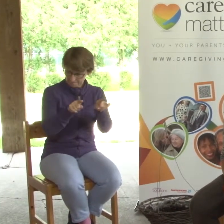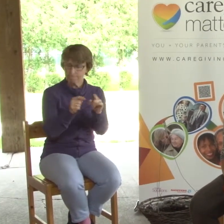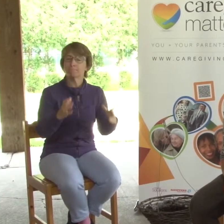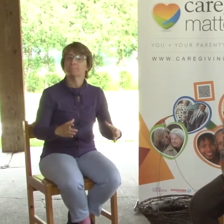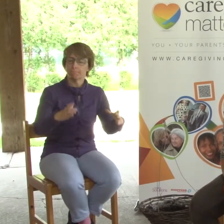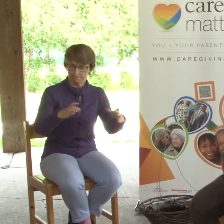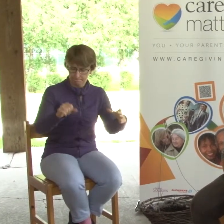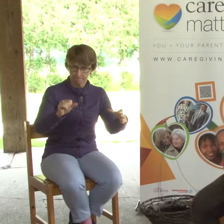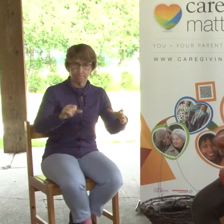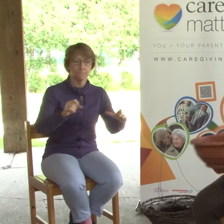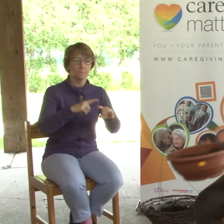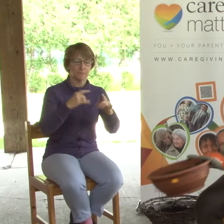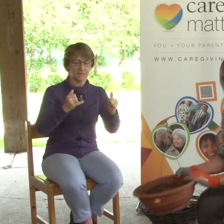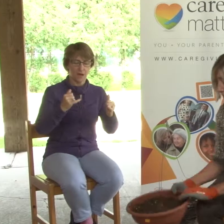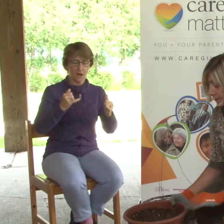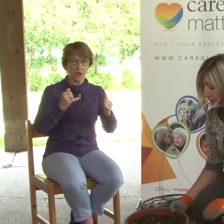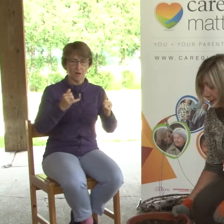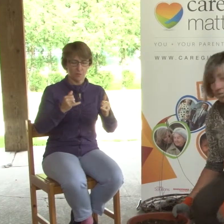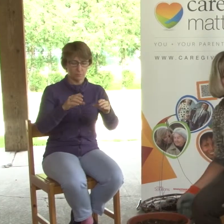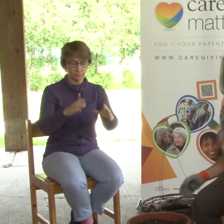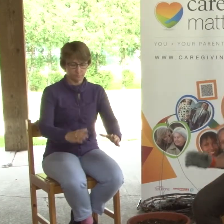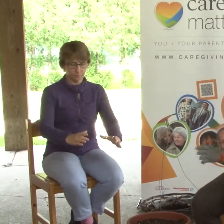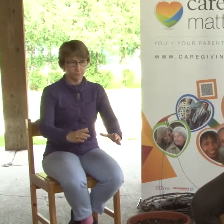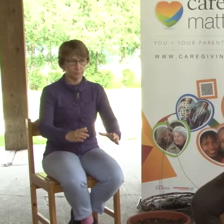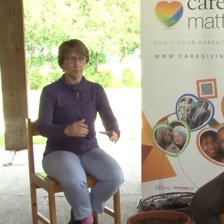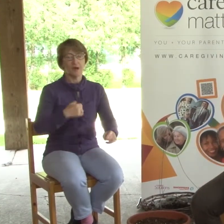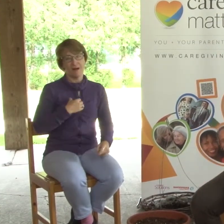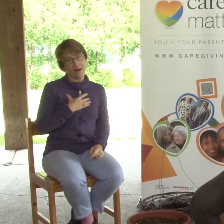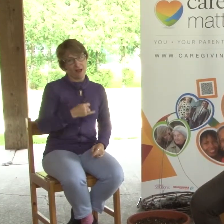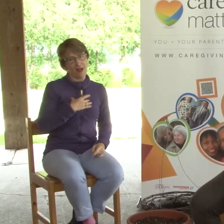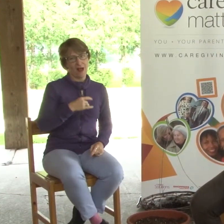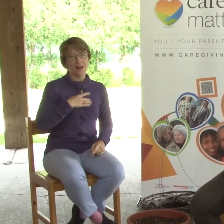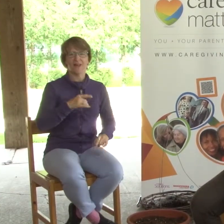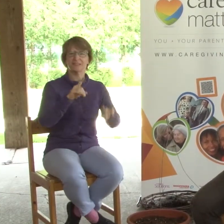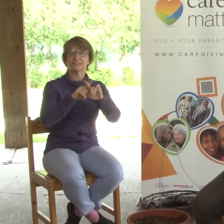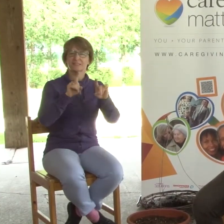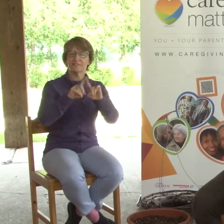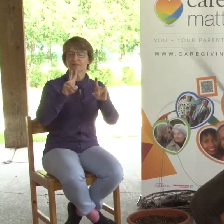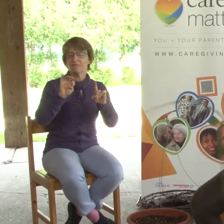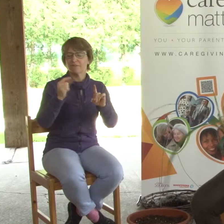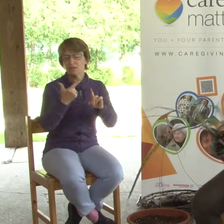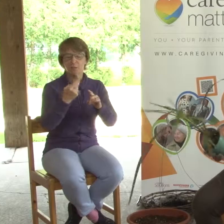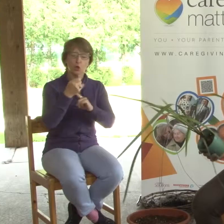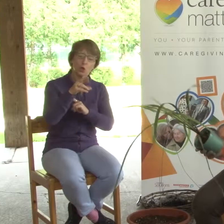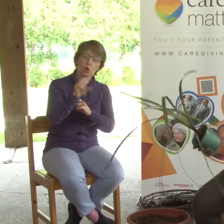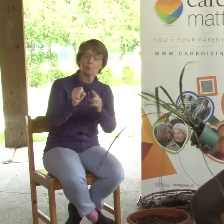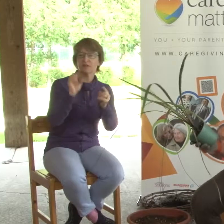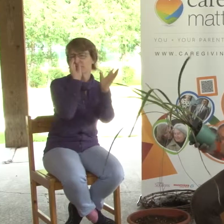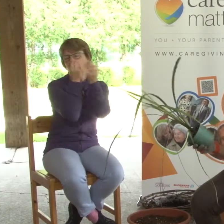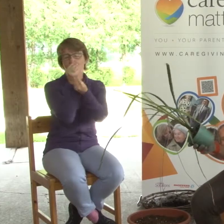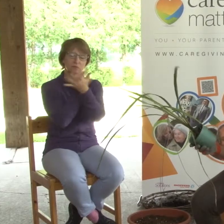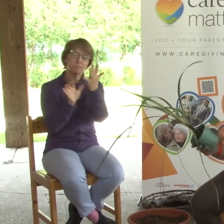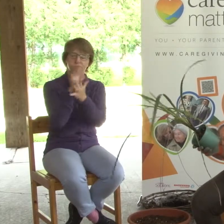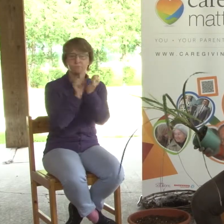container, and we're going to plant it up. And again, I like to mix and match vegetables and herbs and flowers, so I